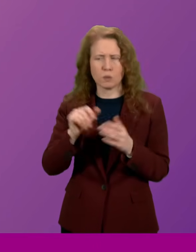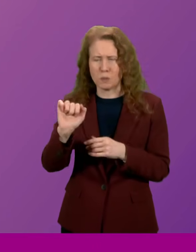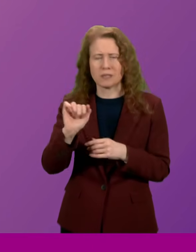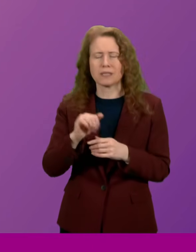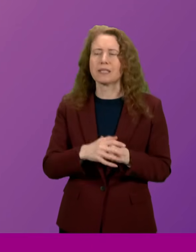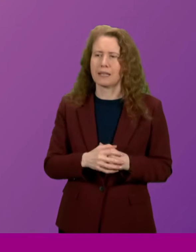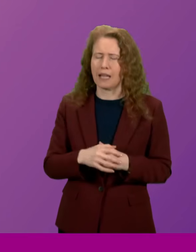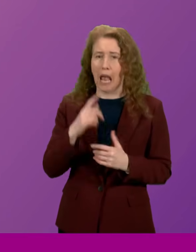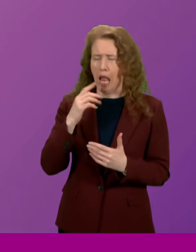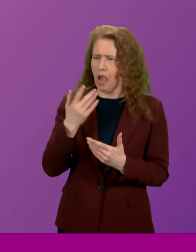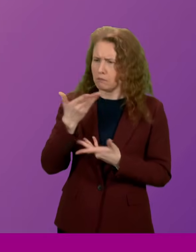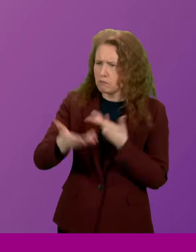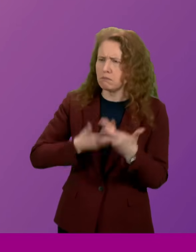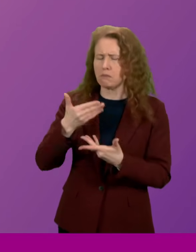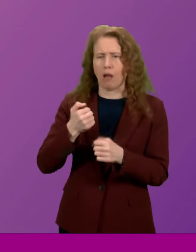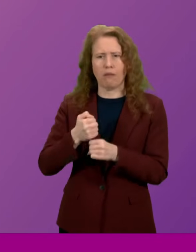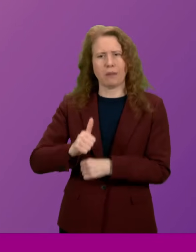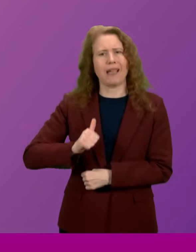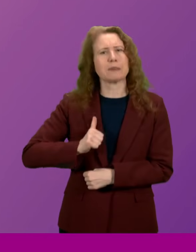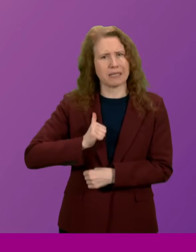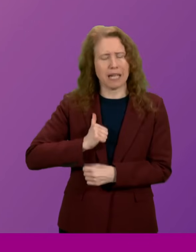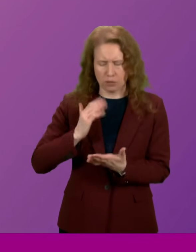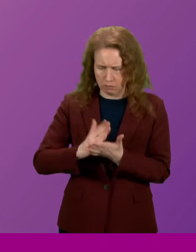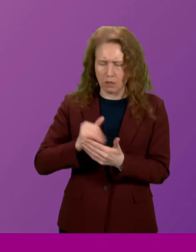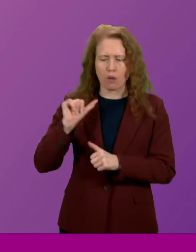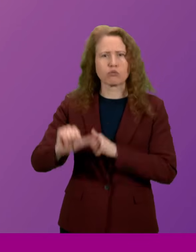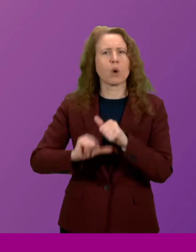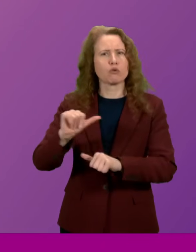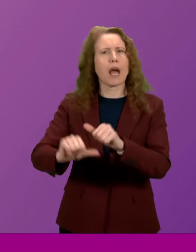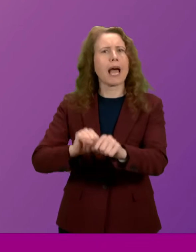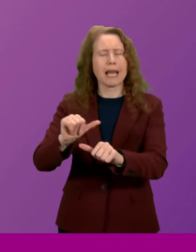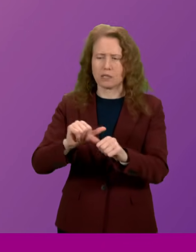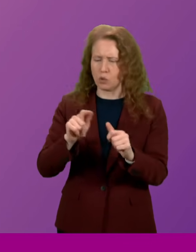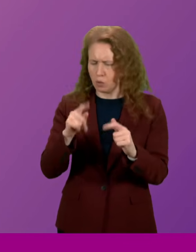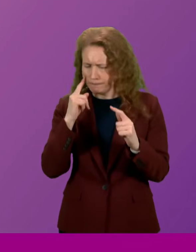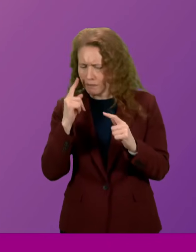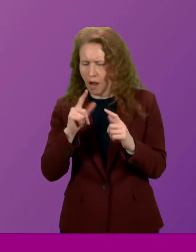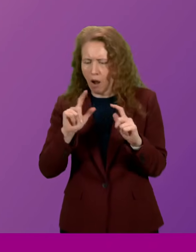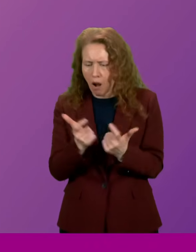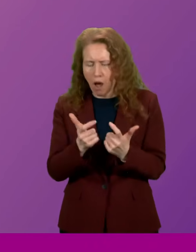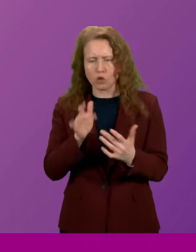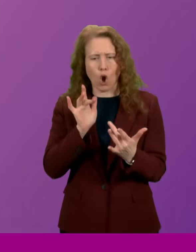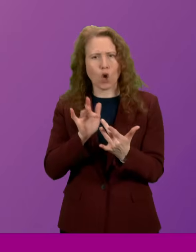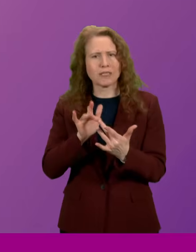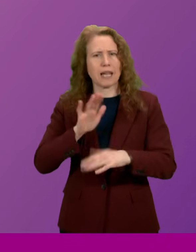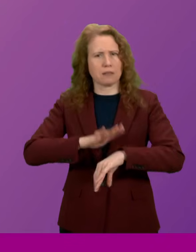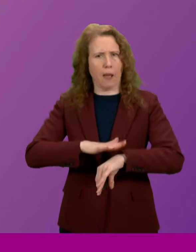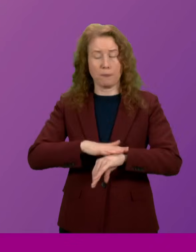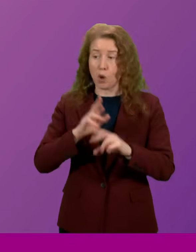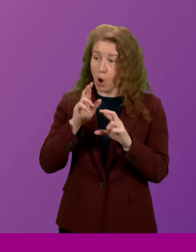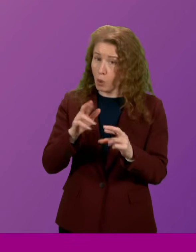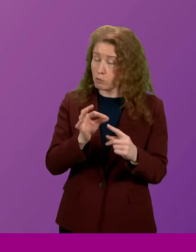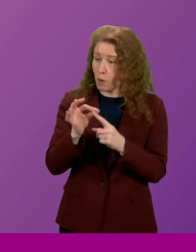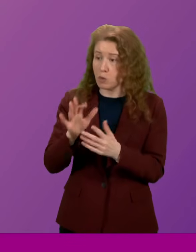constituency and set out the government's expectation that progress is to be made on class contact time. So I hope the proposals